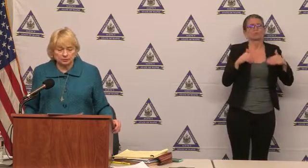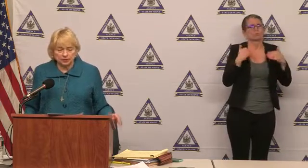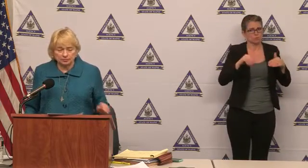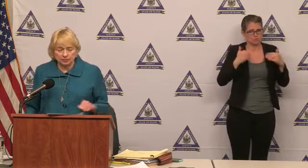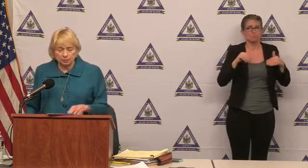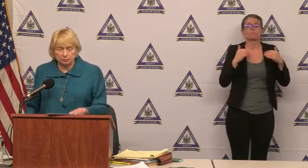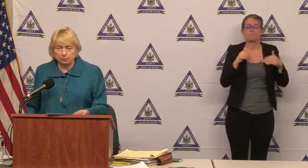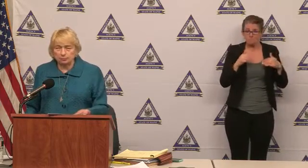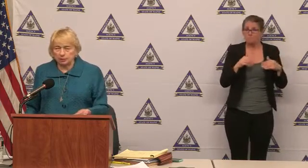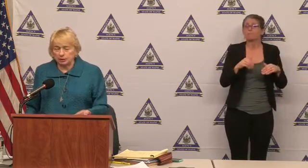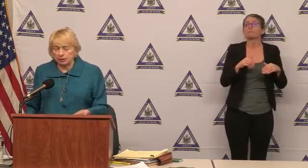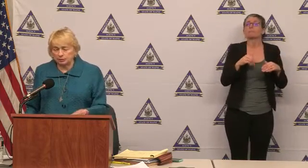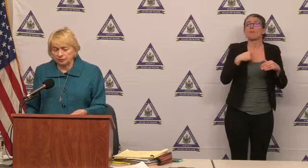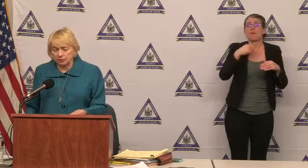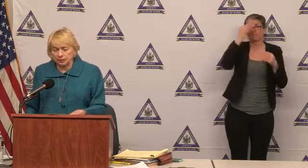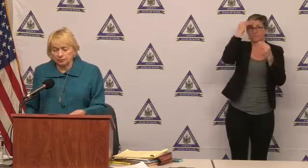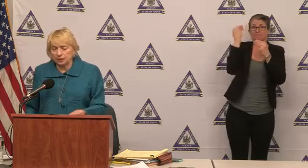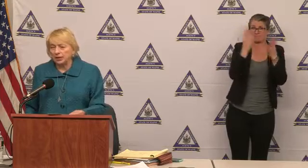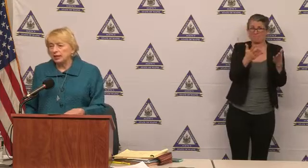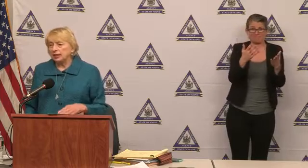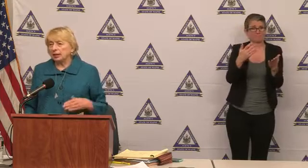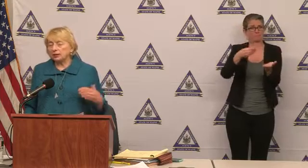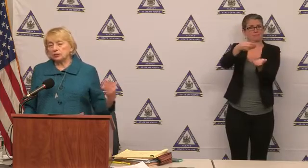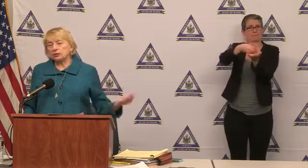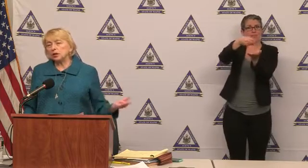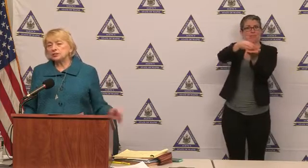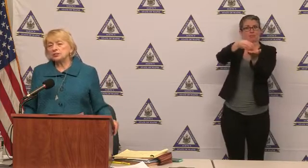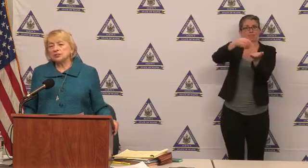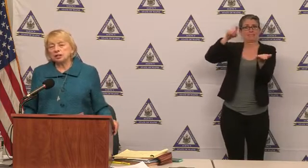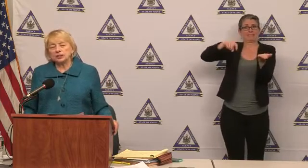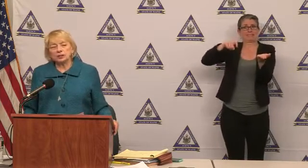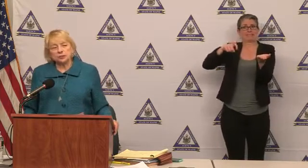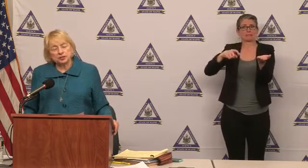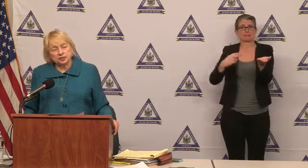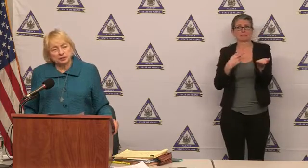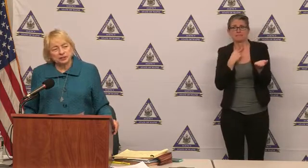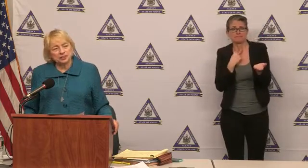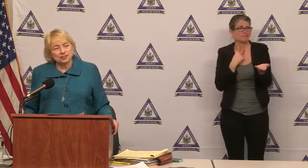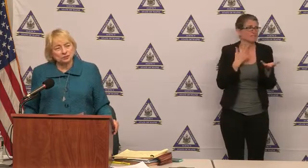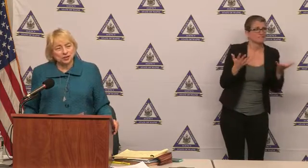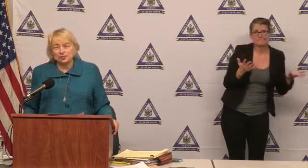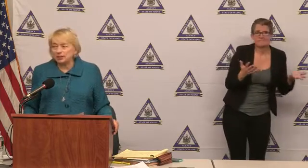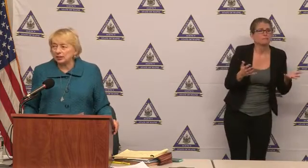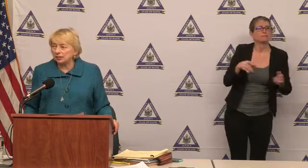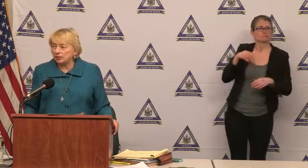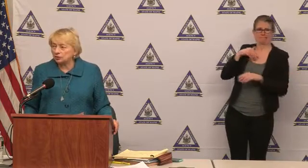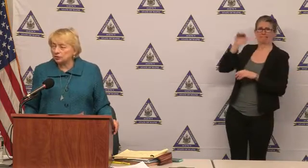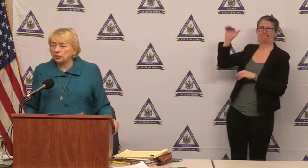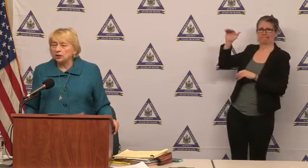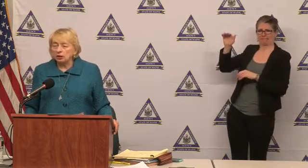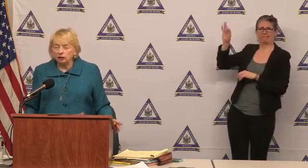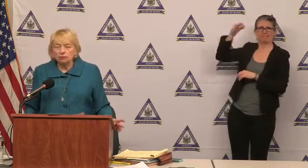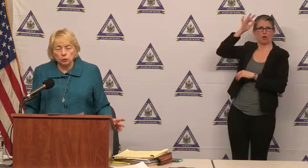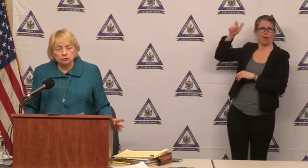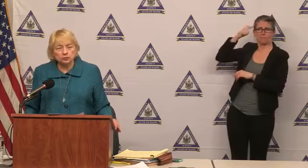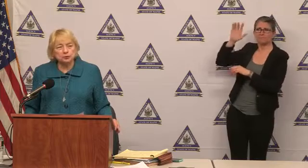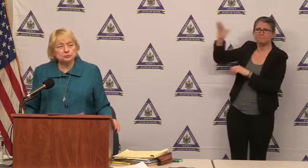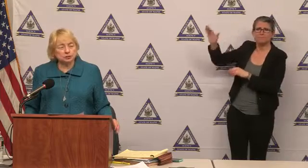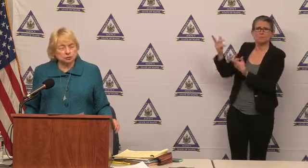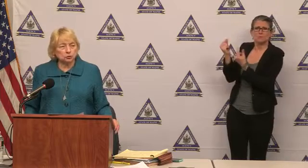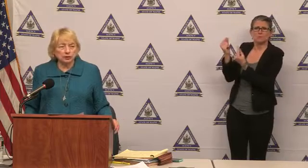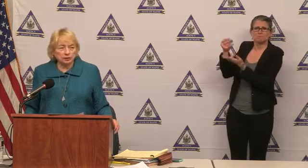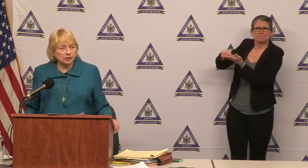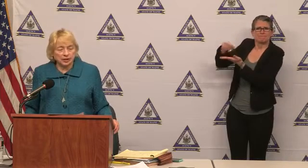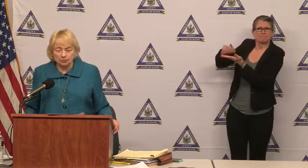to the federal government, and constantly talking with and emailing the congressional delegation, all 4 of whom have